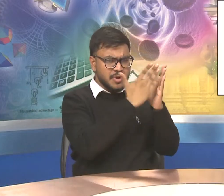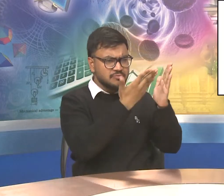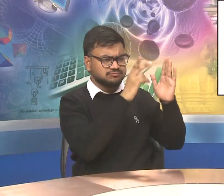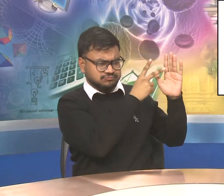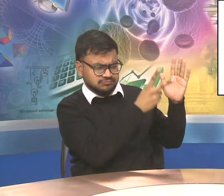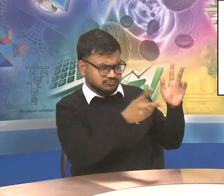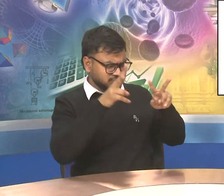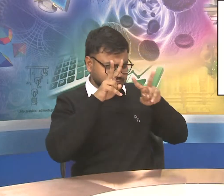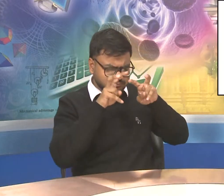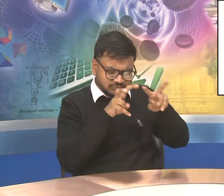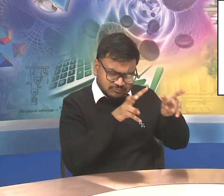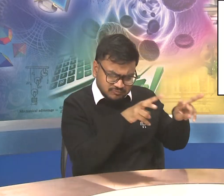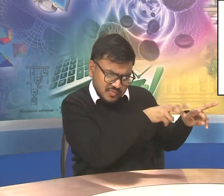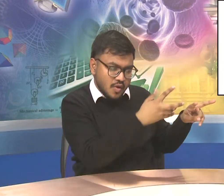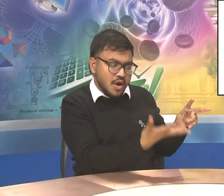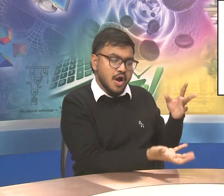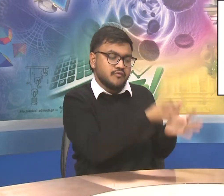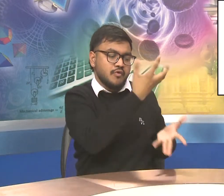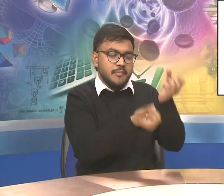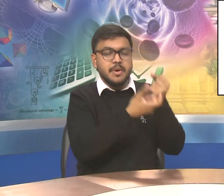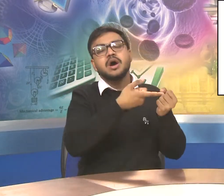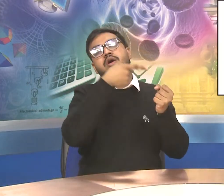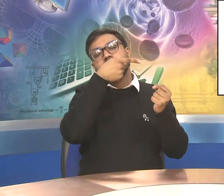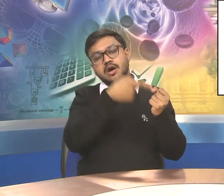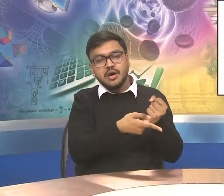we can take the example of COVID.